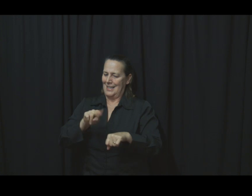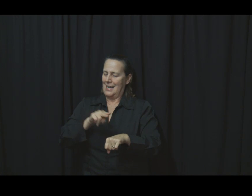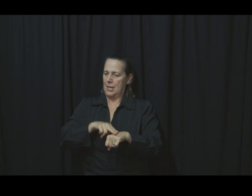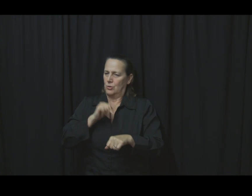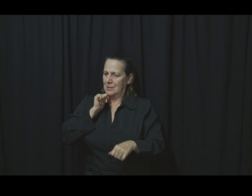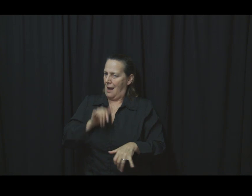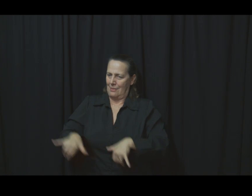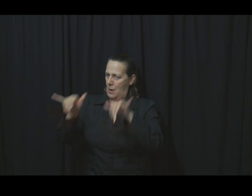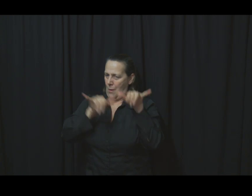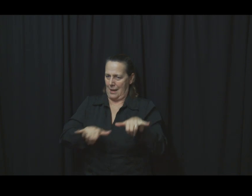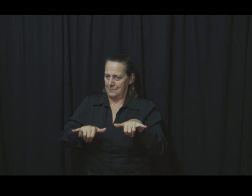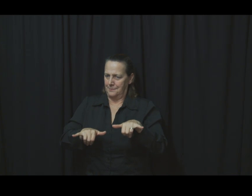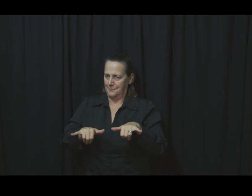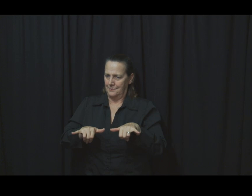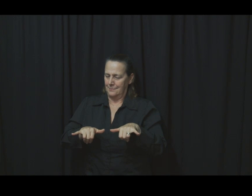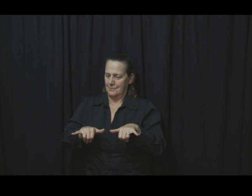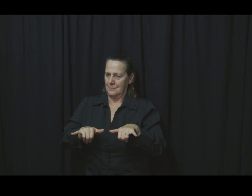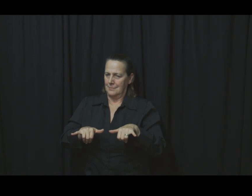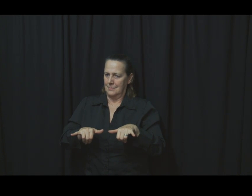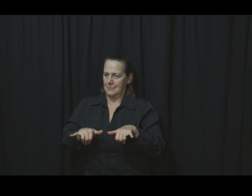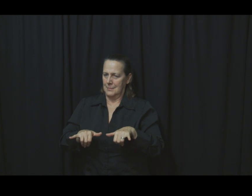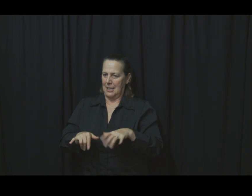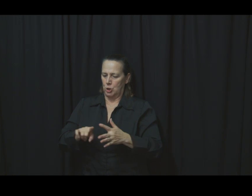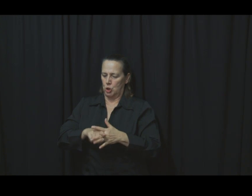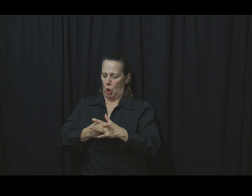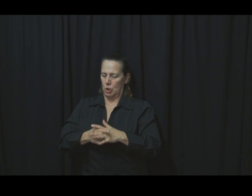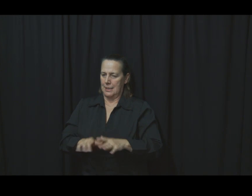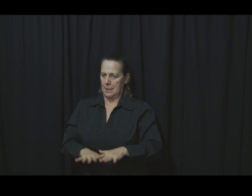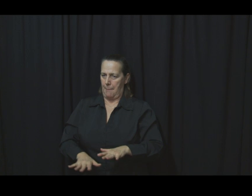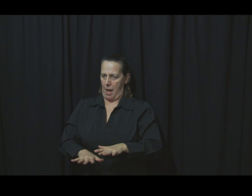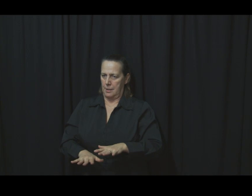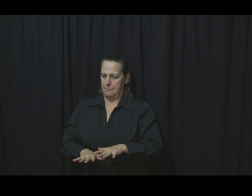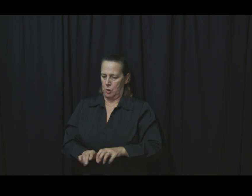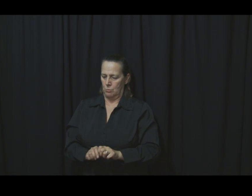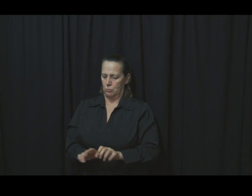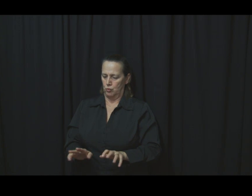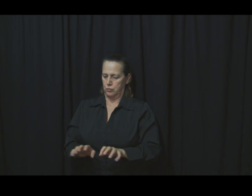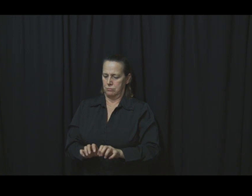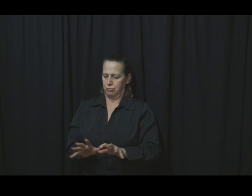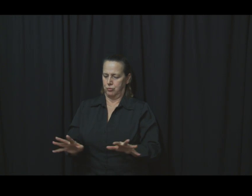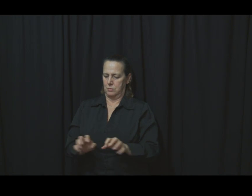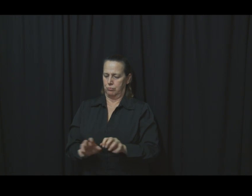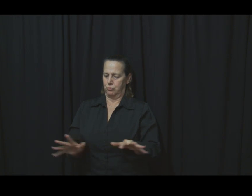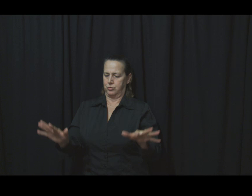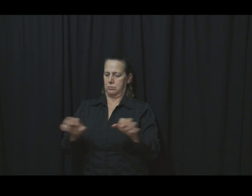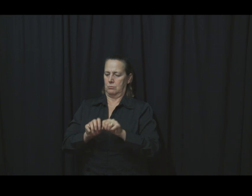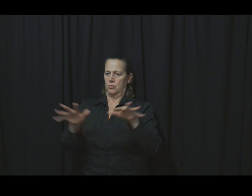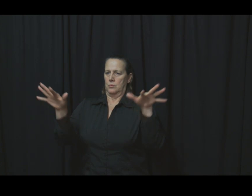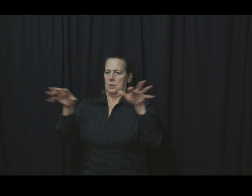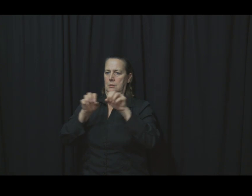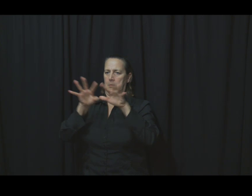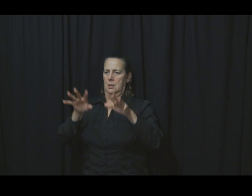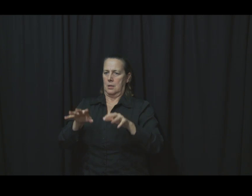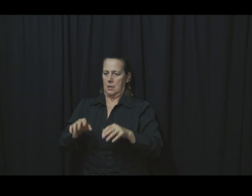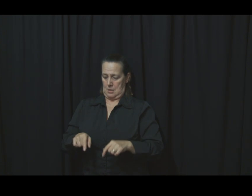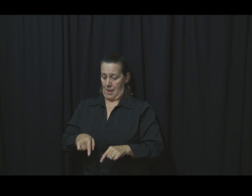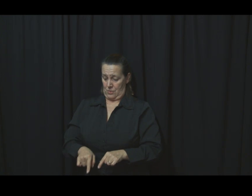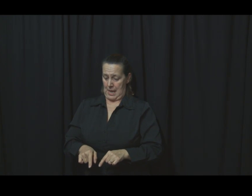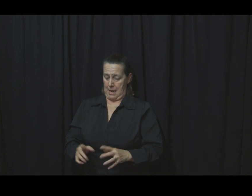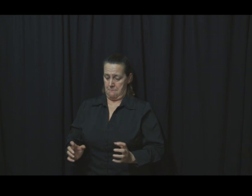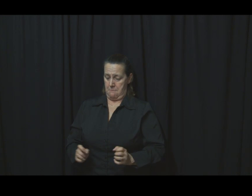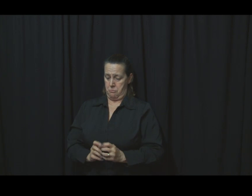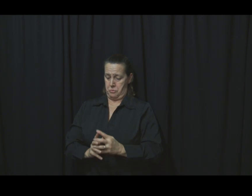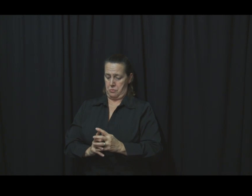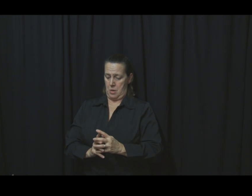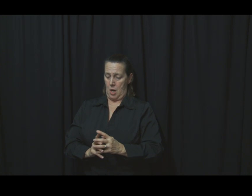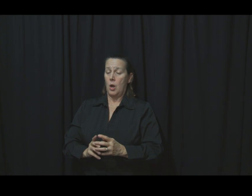way. Nature is bottom-up. This was the discovery. Things merge up. Whatever makes it keeps going. Whatever doesn't make